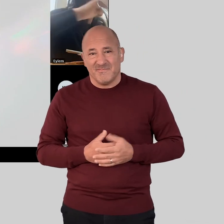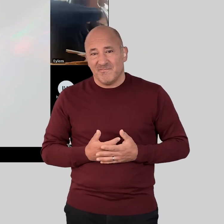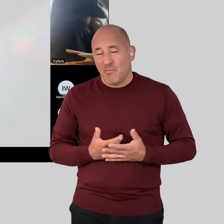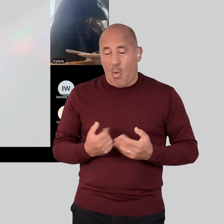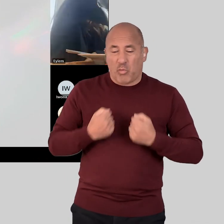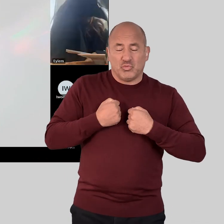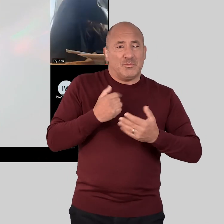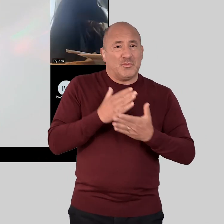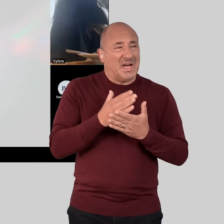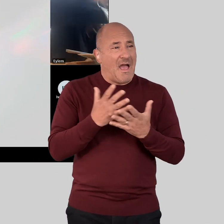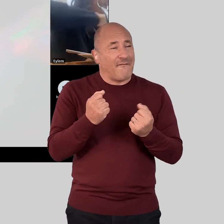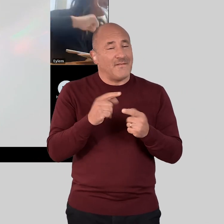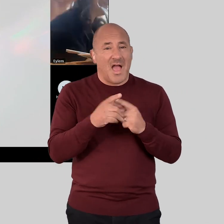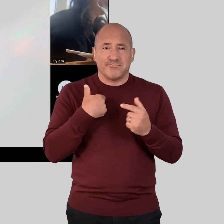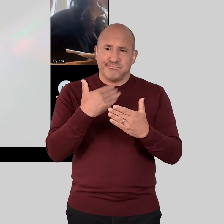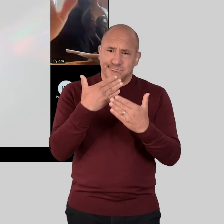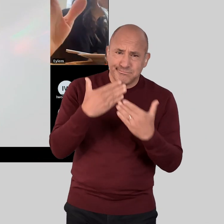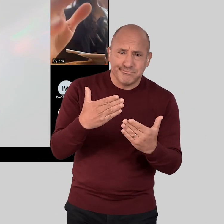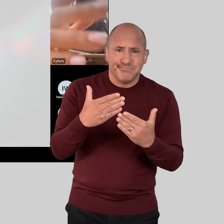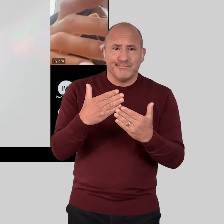as an expression of the ownership.